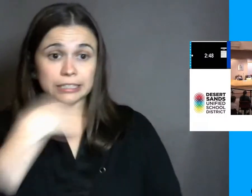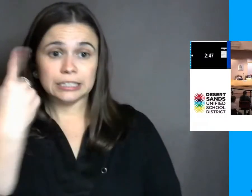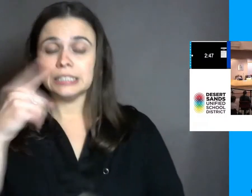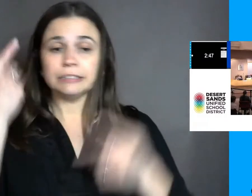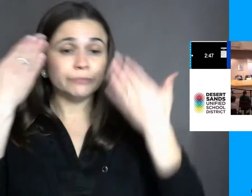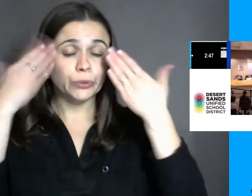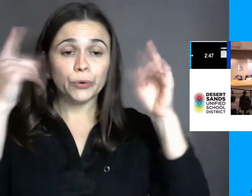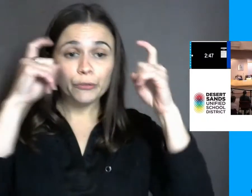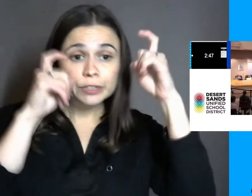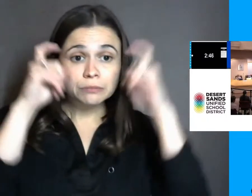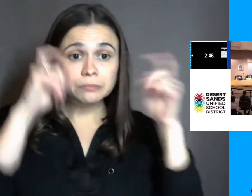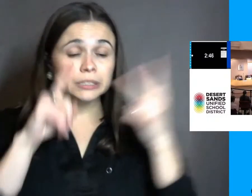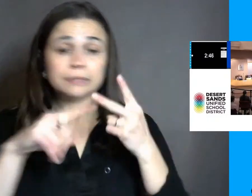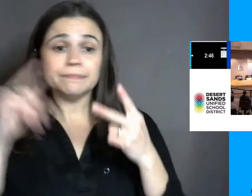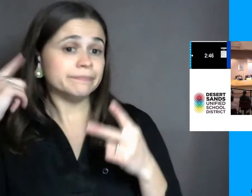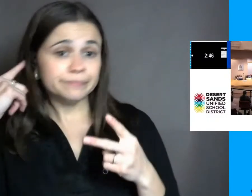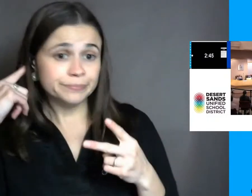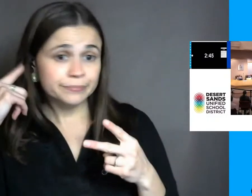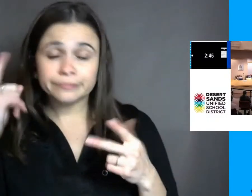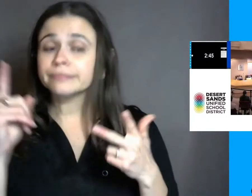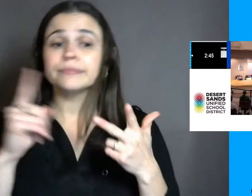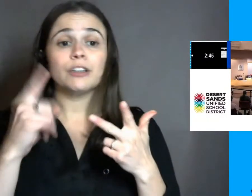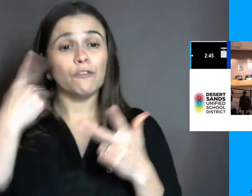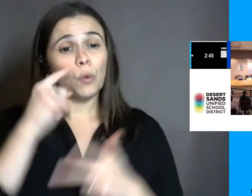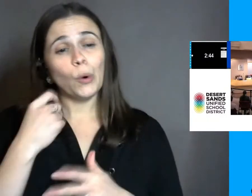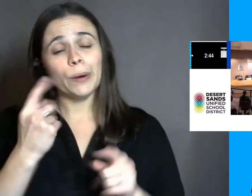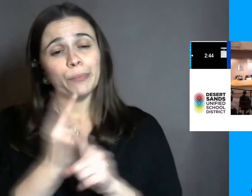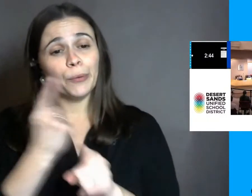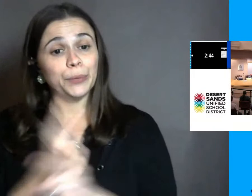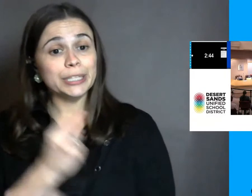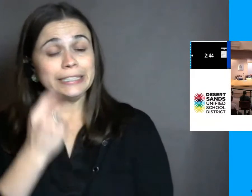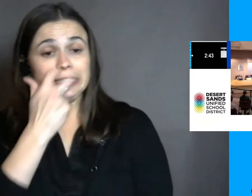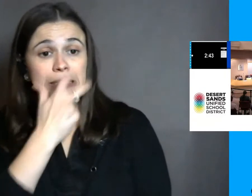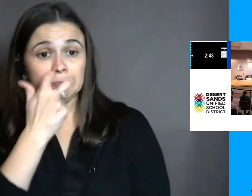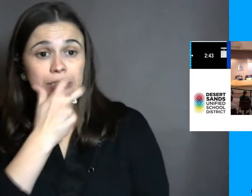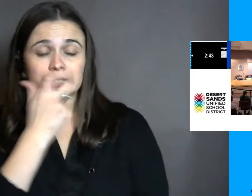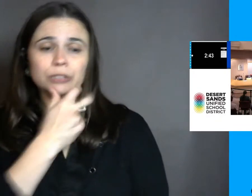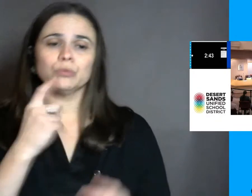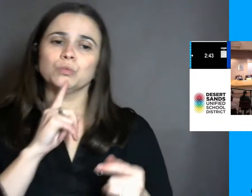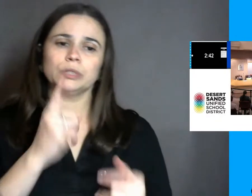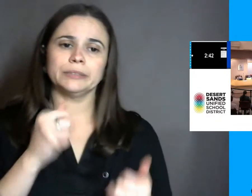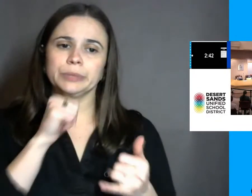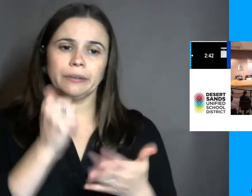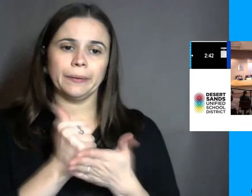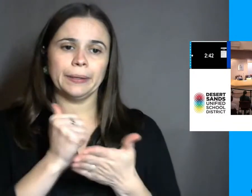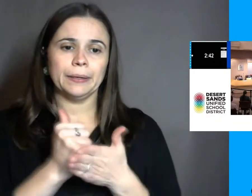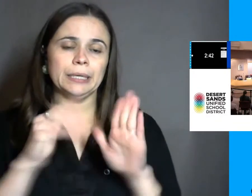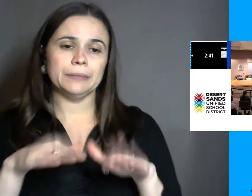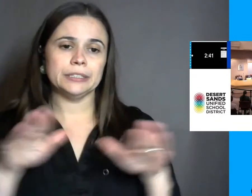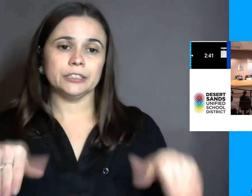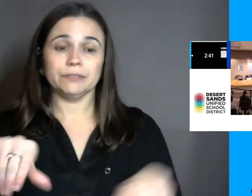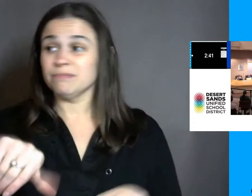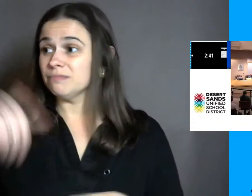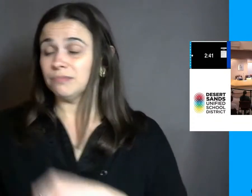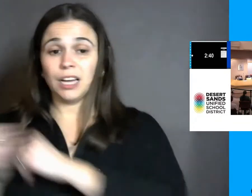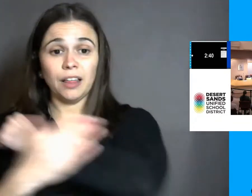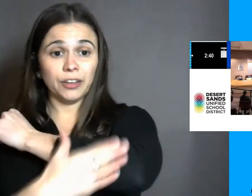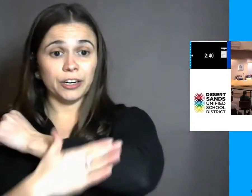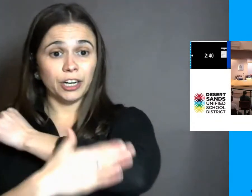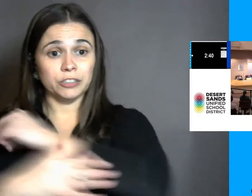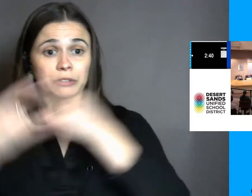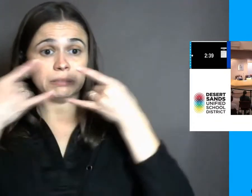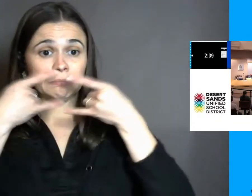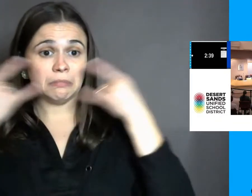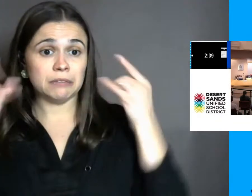hear in order to learn proper speech patterns. We're doing our kids a disservice. While other countries and states are mask-free,